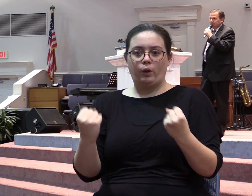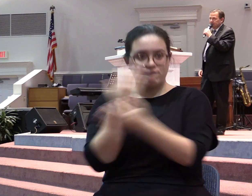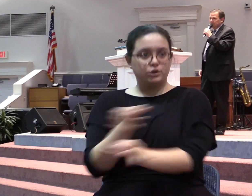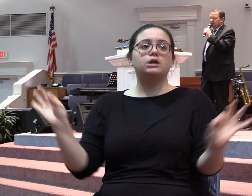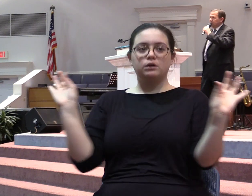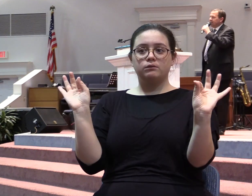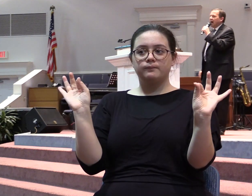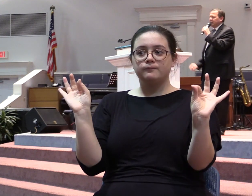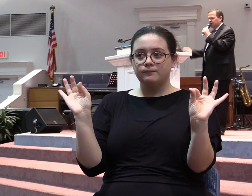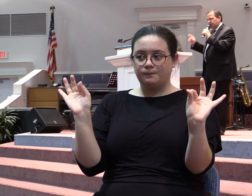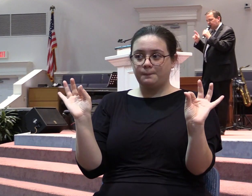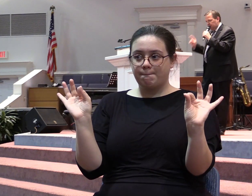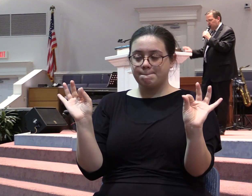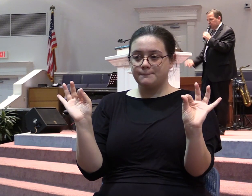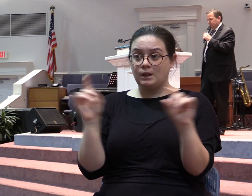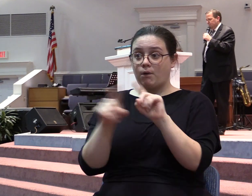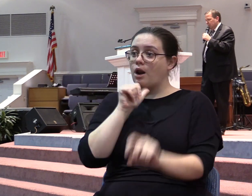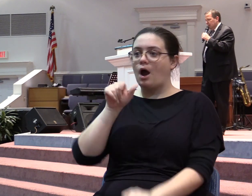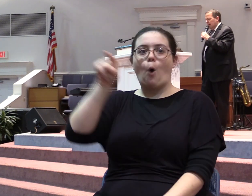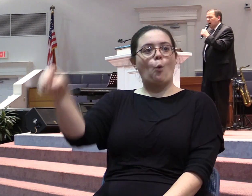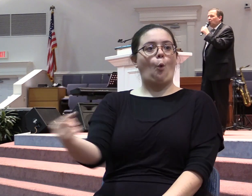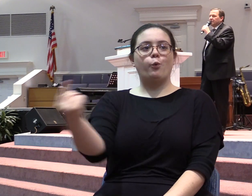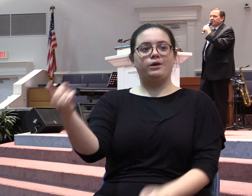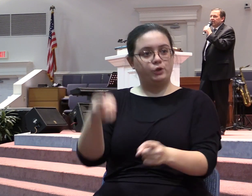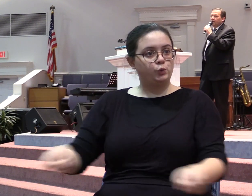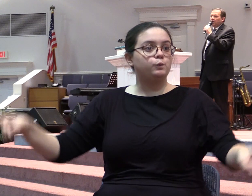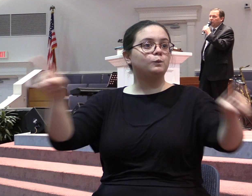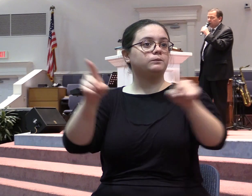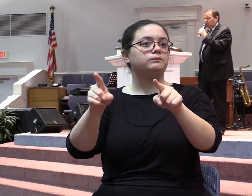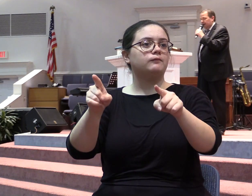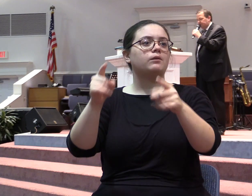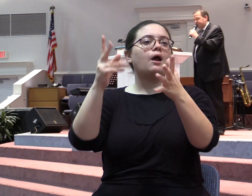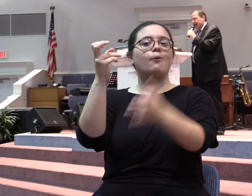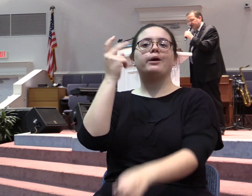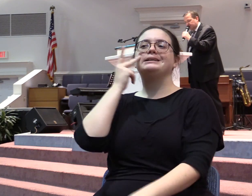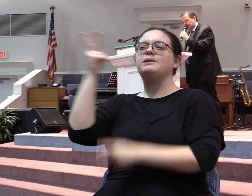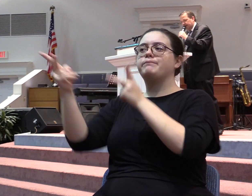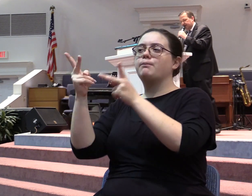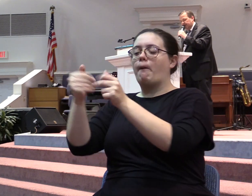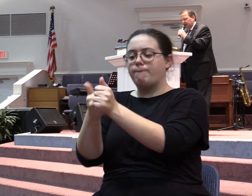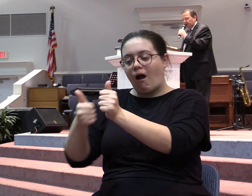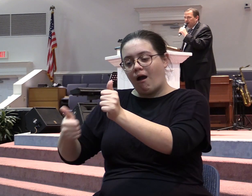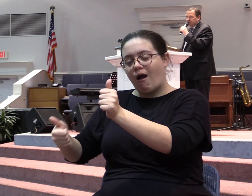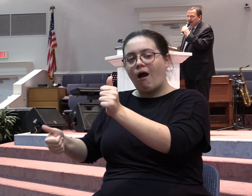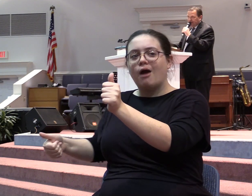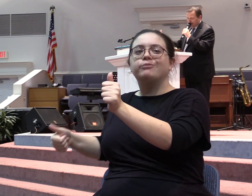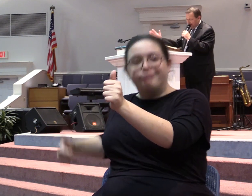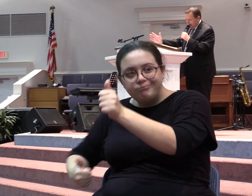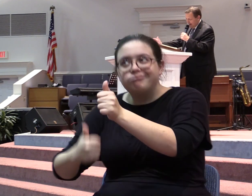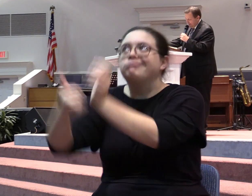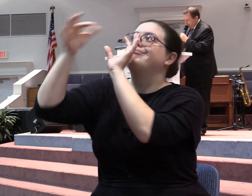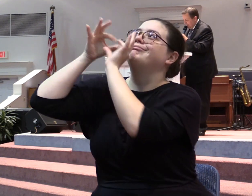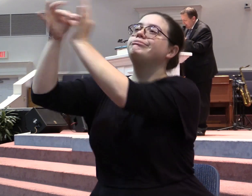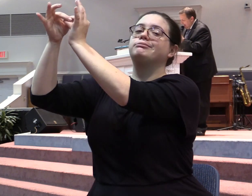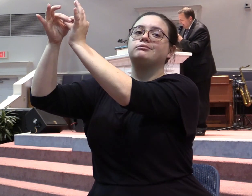Amen. But not just you. I want to see those who have backslid come back to